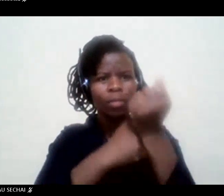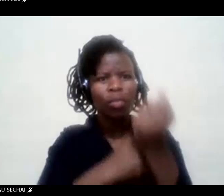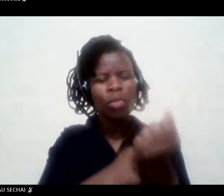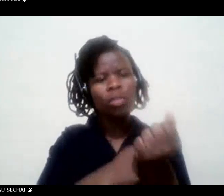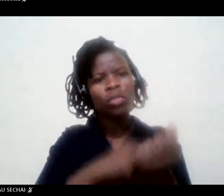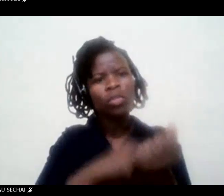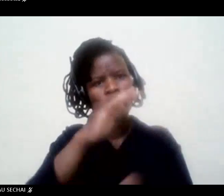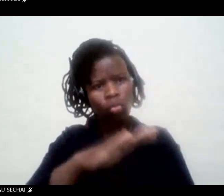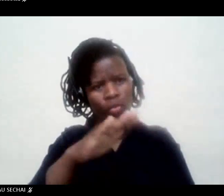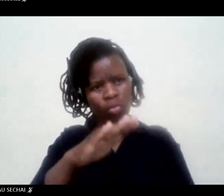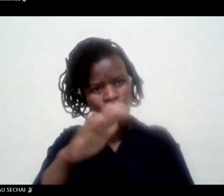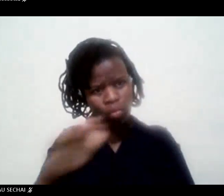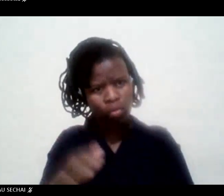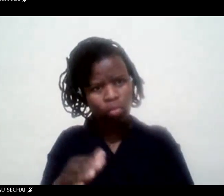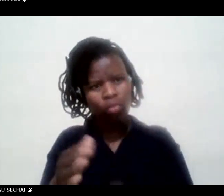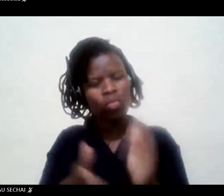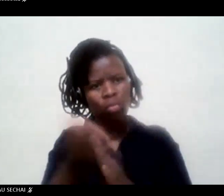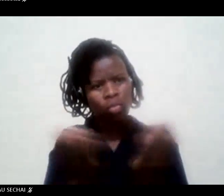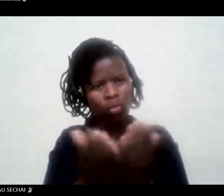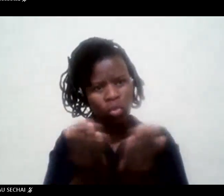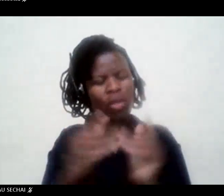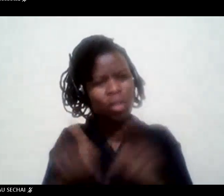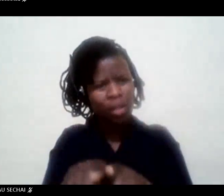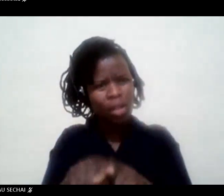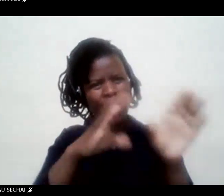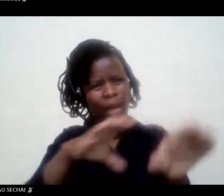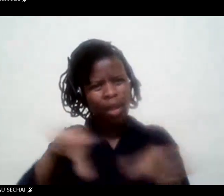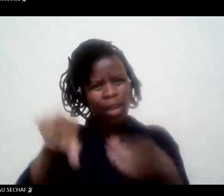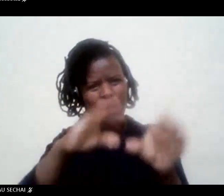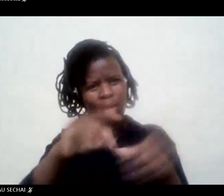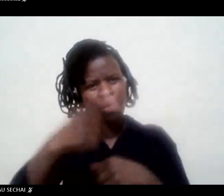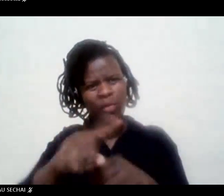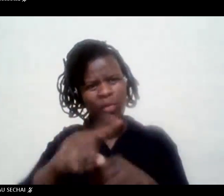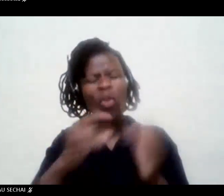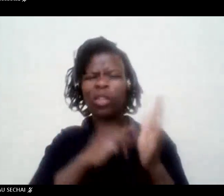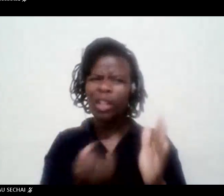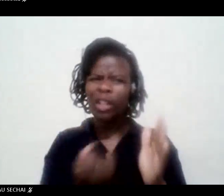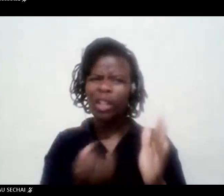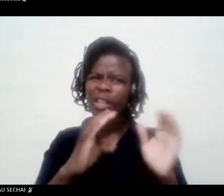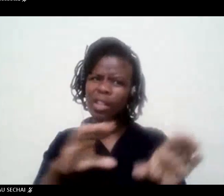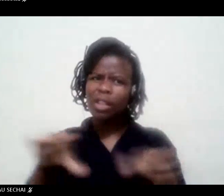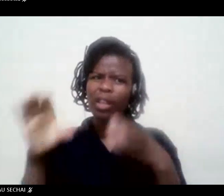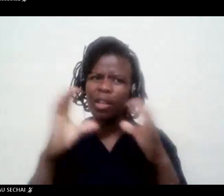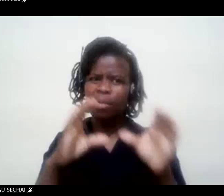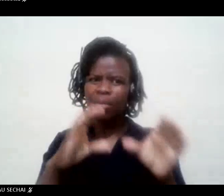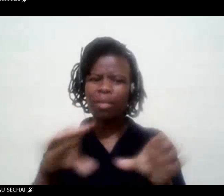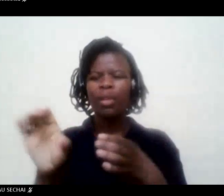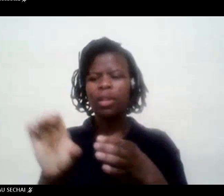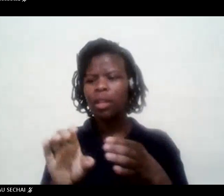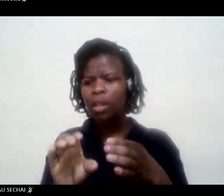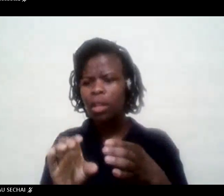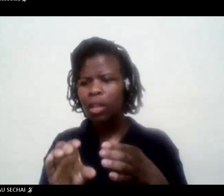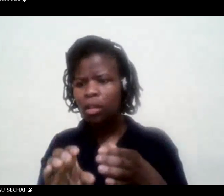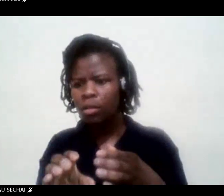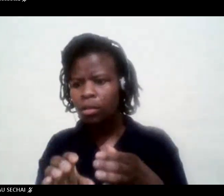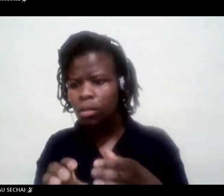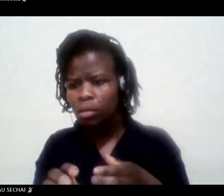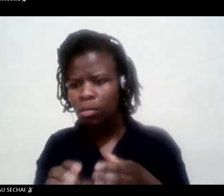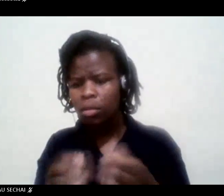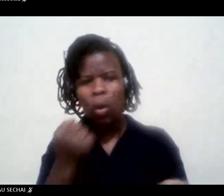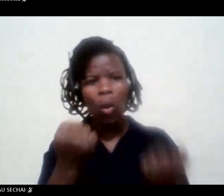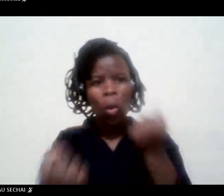we implementing for the sake of implementing the court order, or do we even look